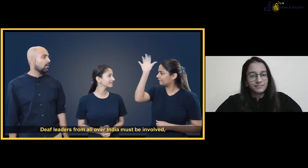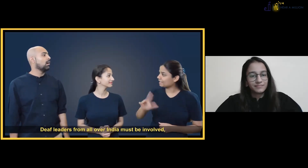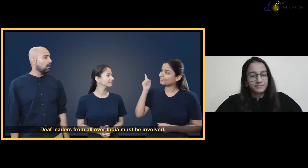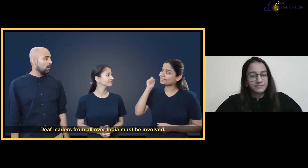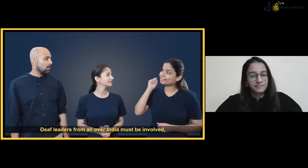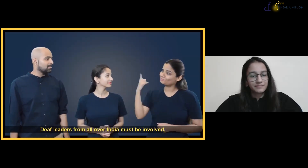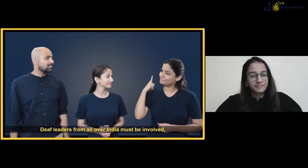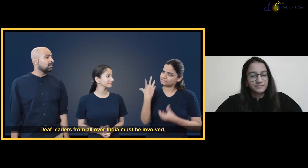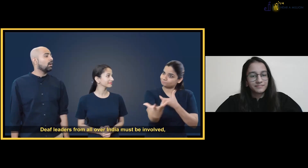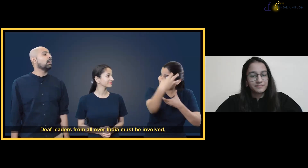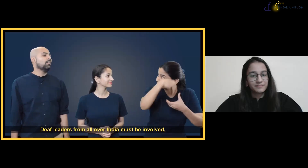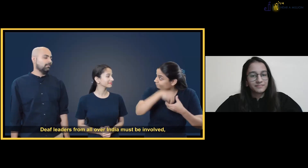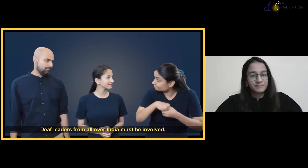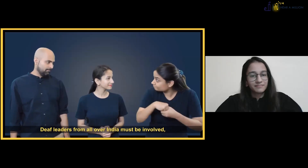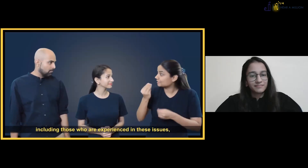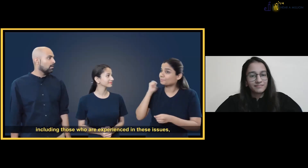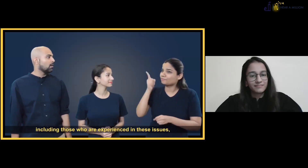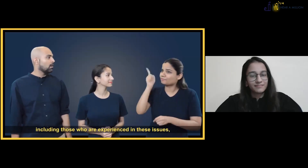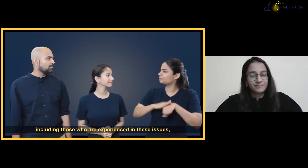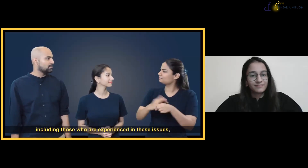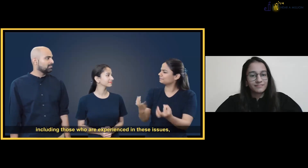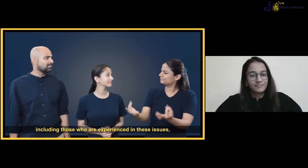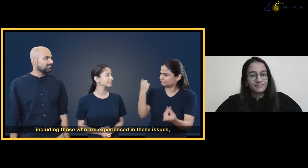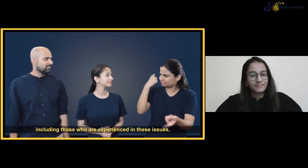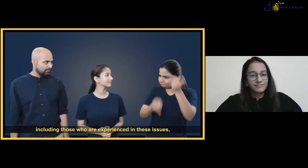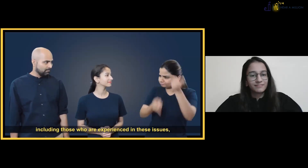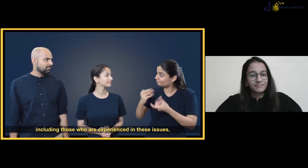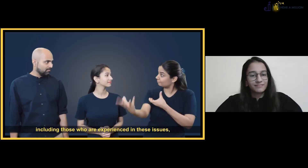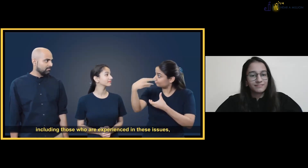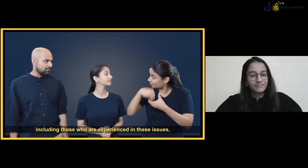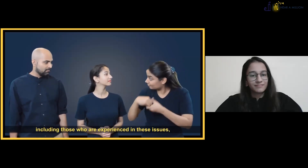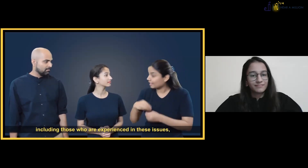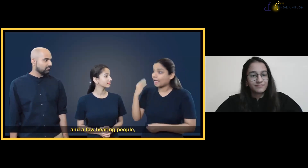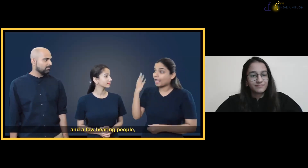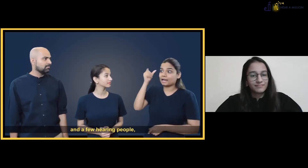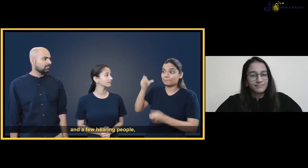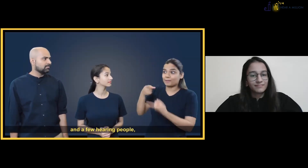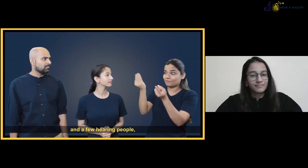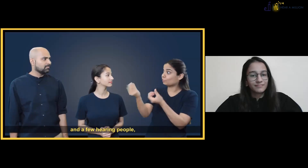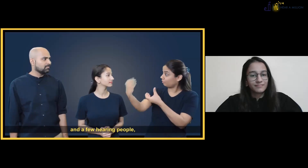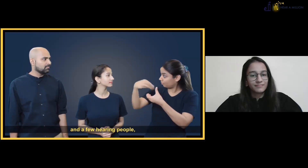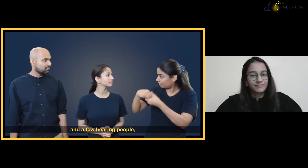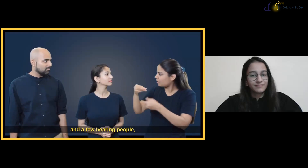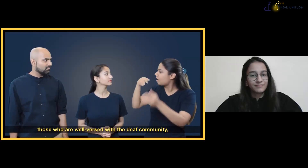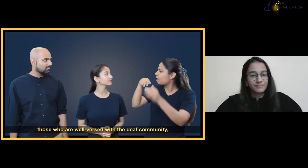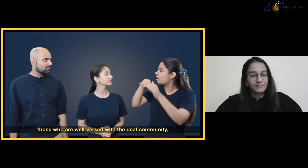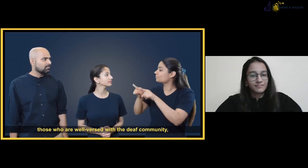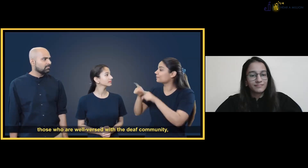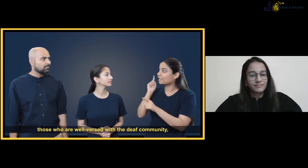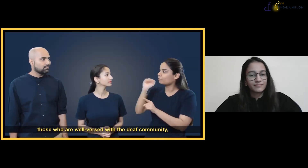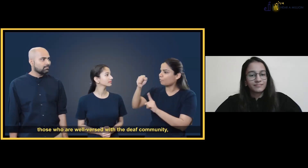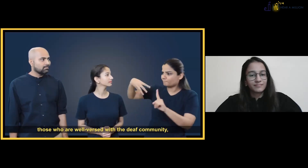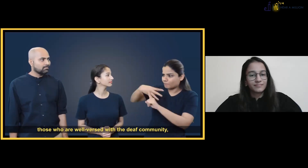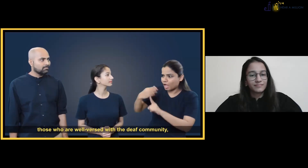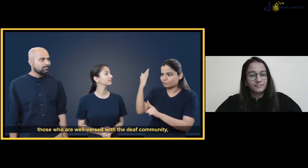this? No, we can't resolve the problem. We need to have the deaf leaders and the deaf experts who will work with us, and also the